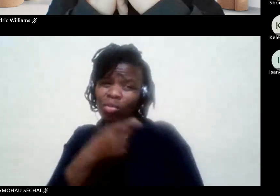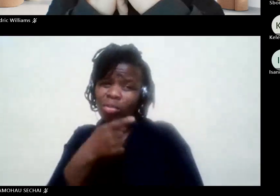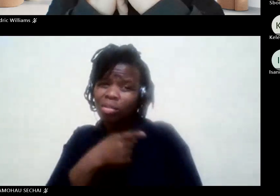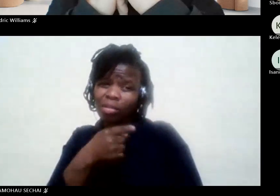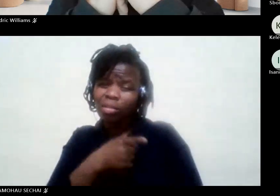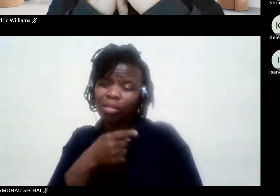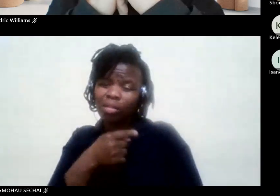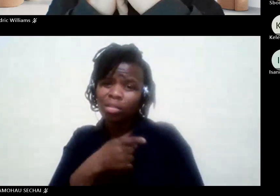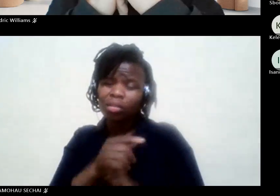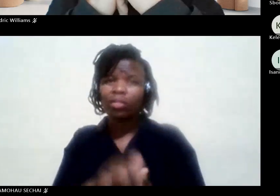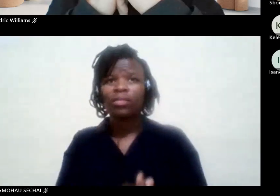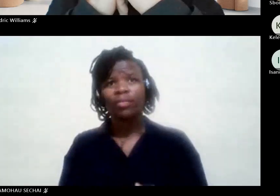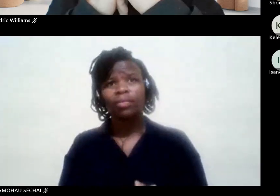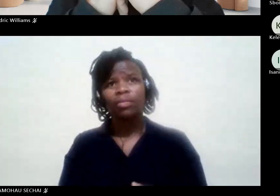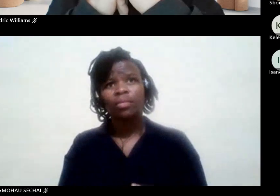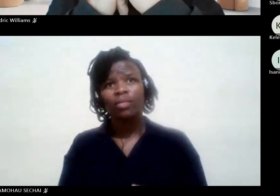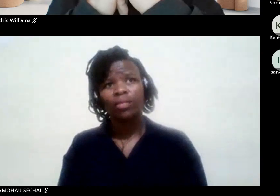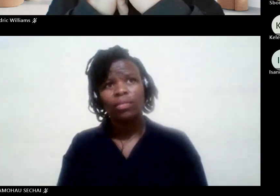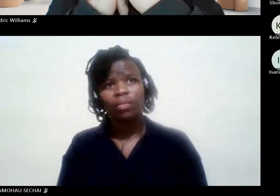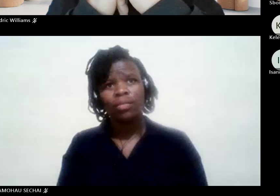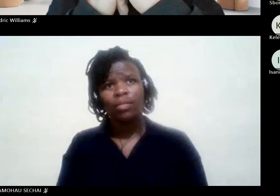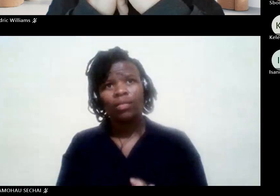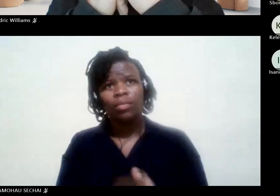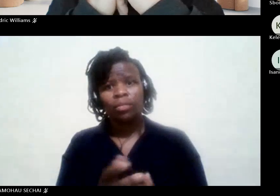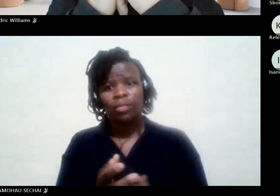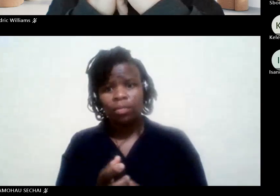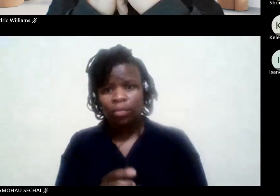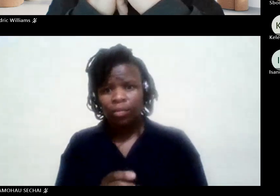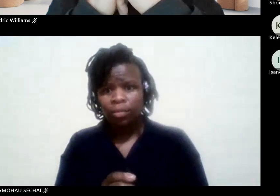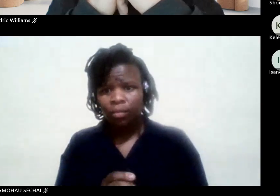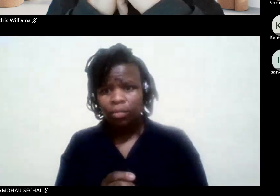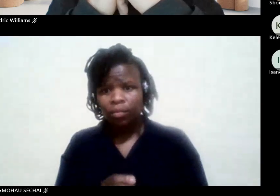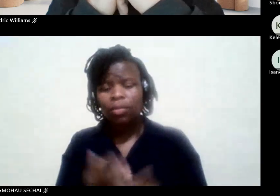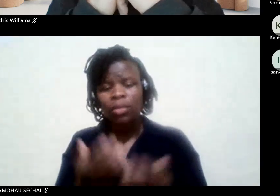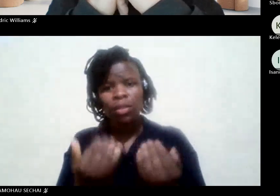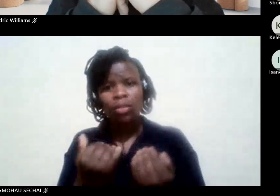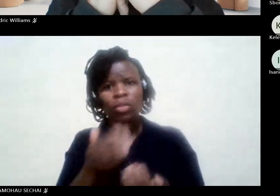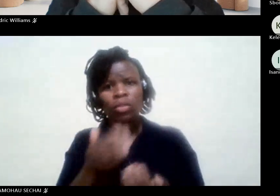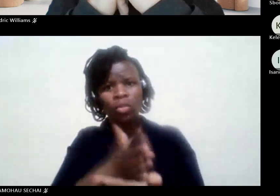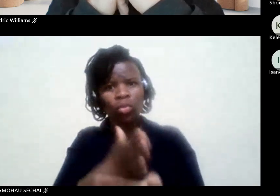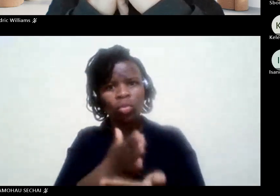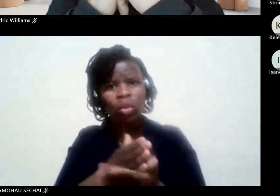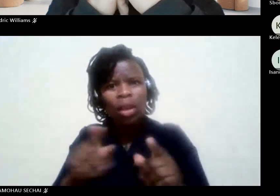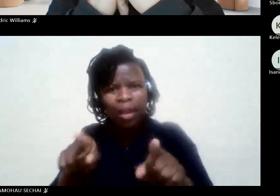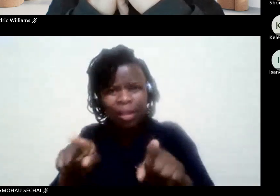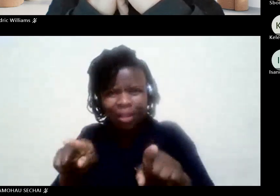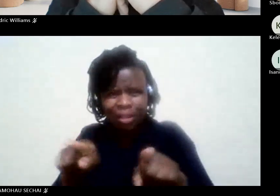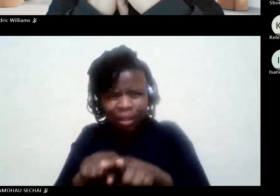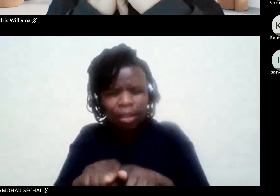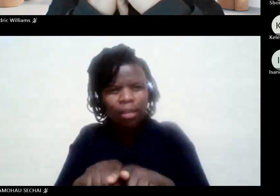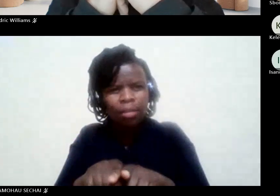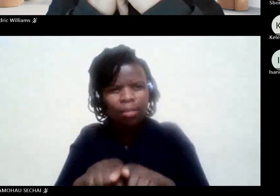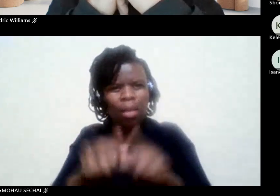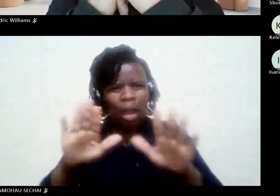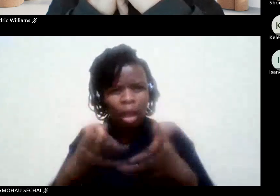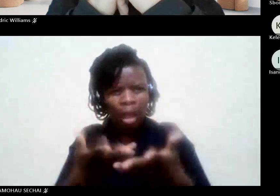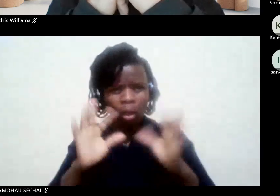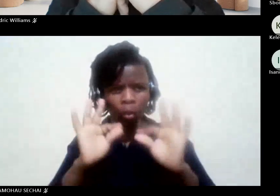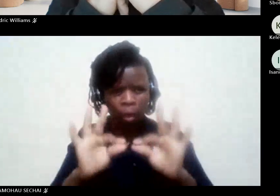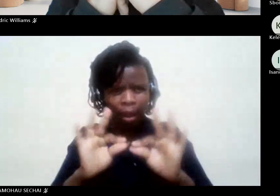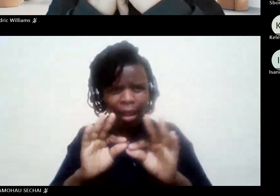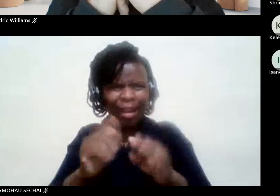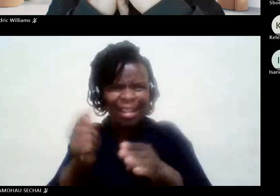about home training. Home training is very, I mean, how well do we train our children to respect